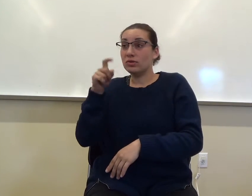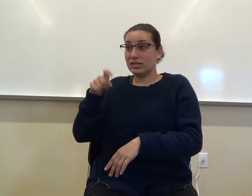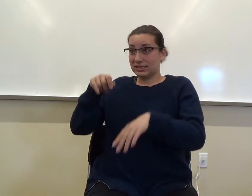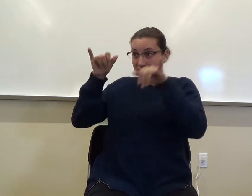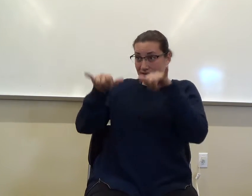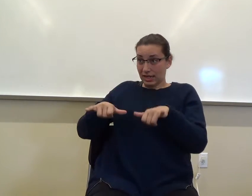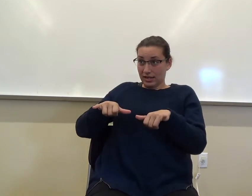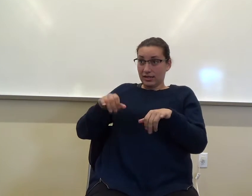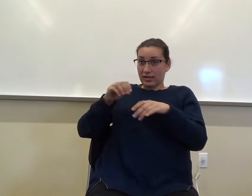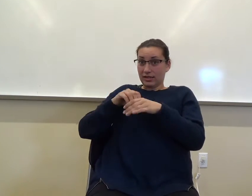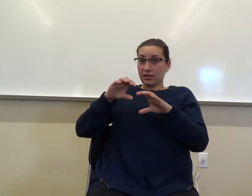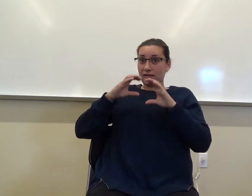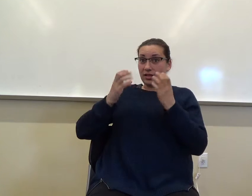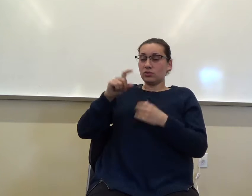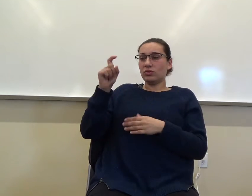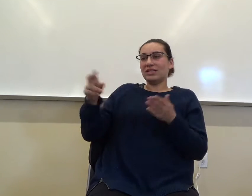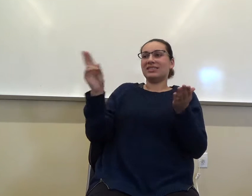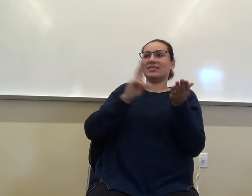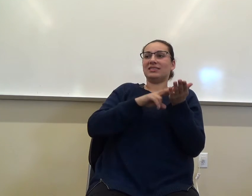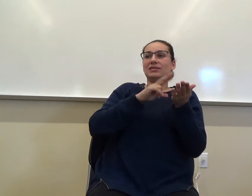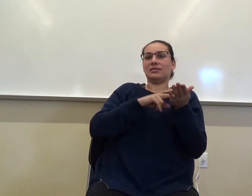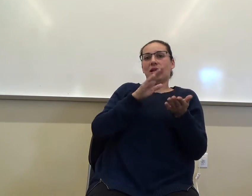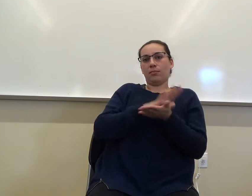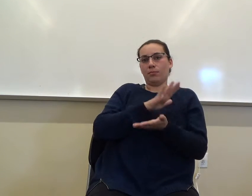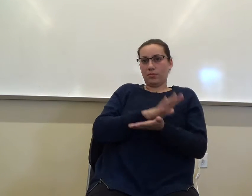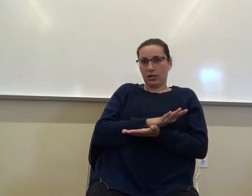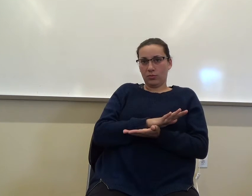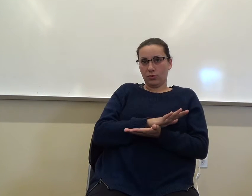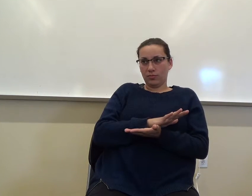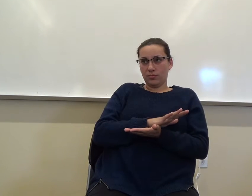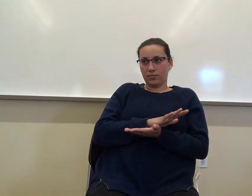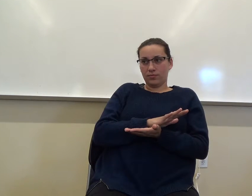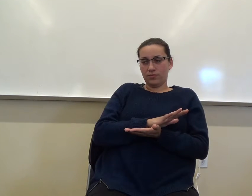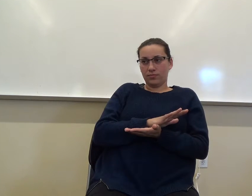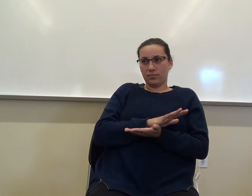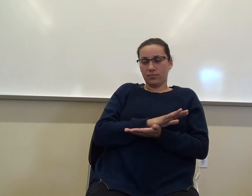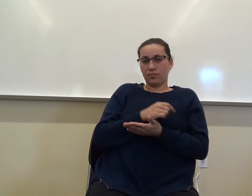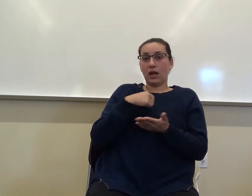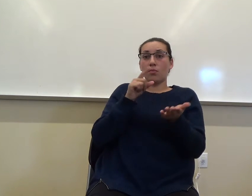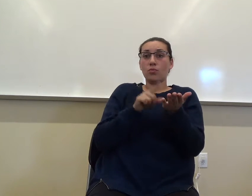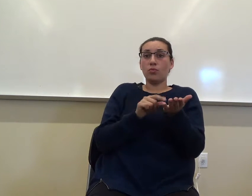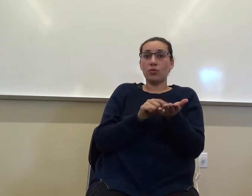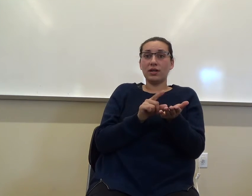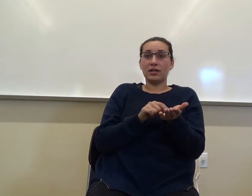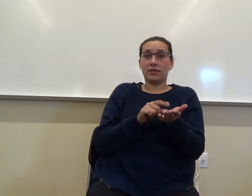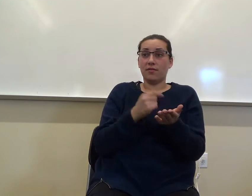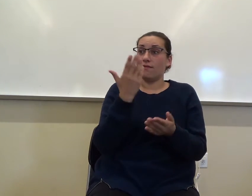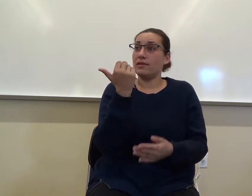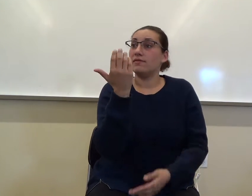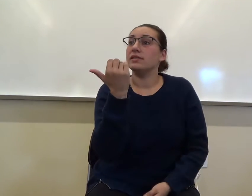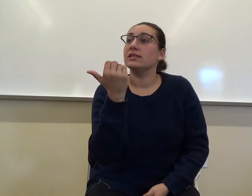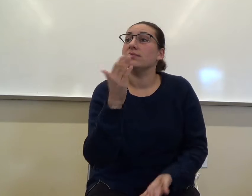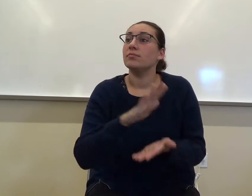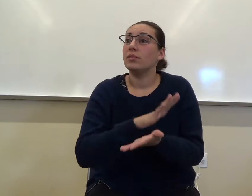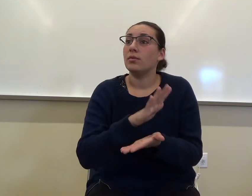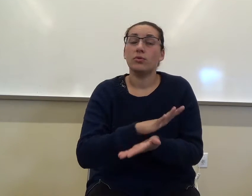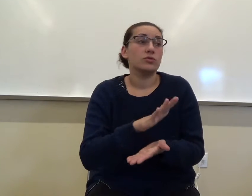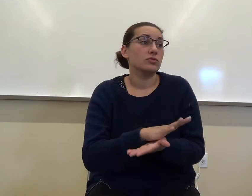sign something, okay? I printed out about 15 of those the other day, and